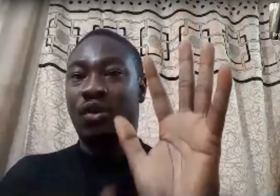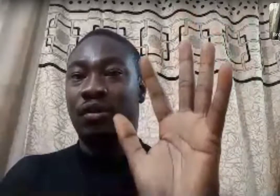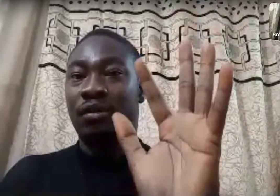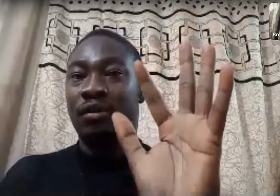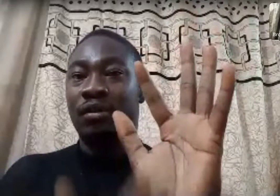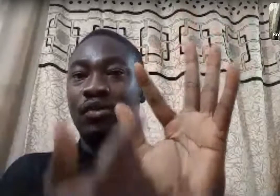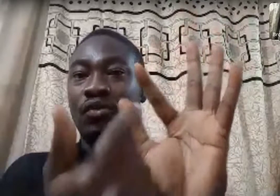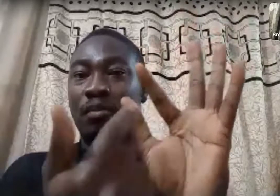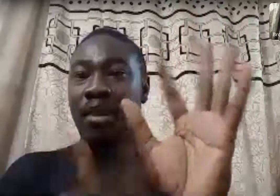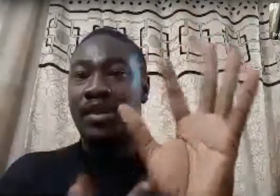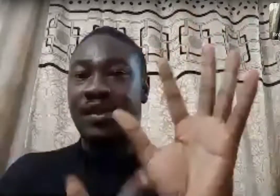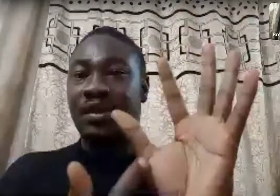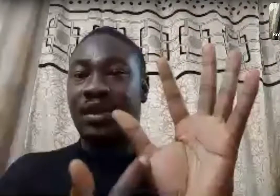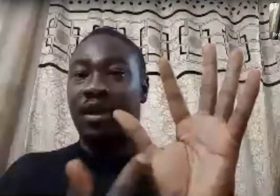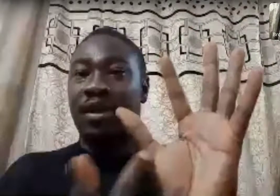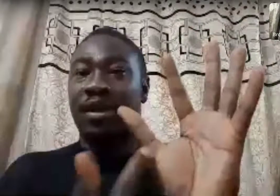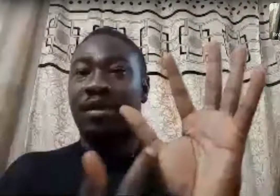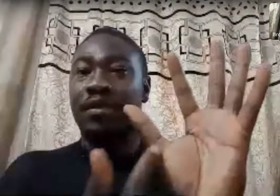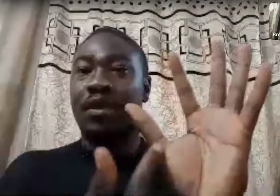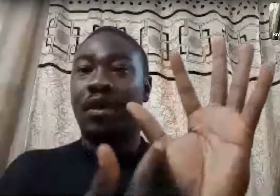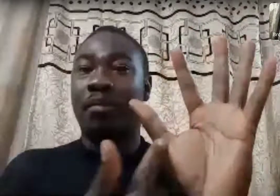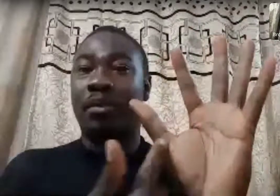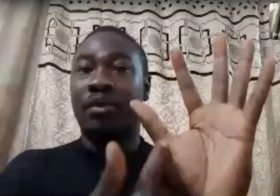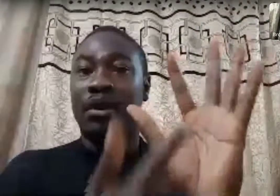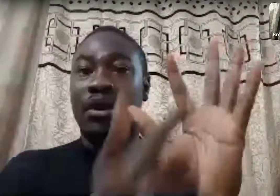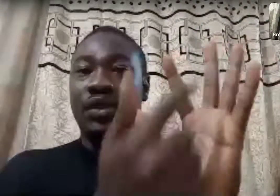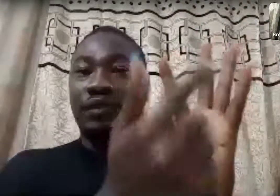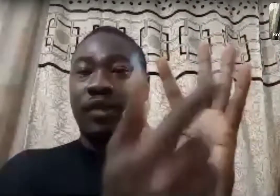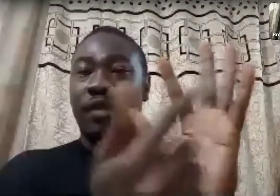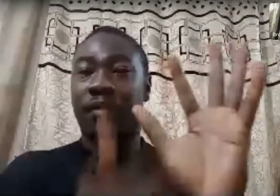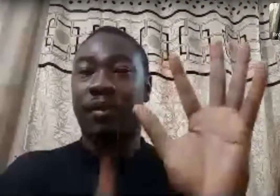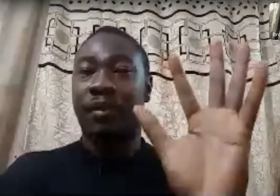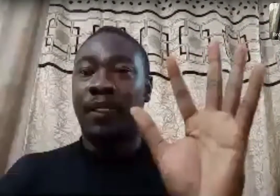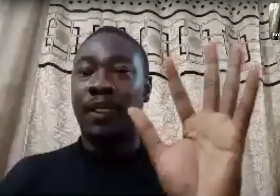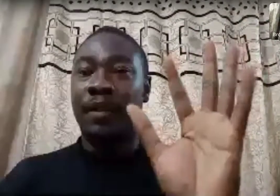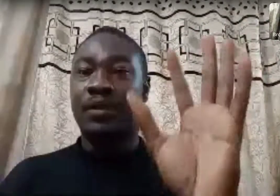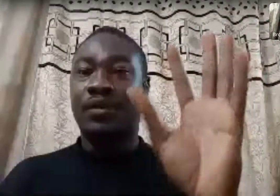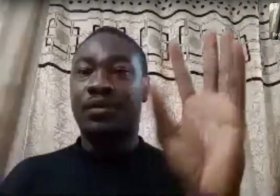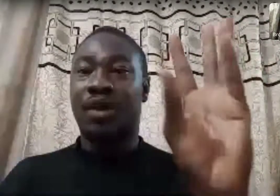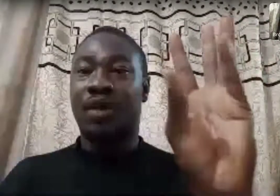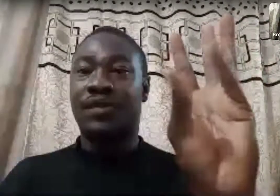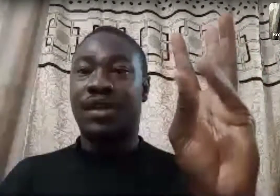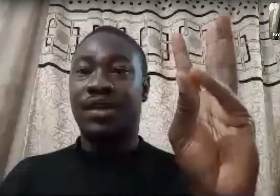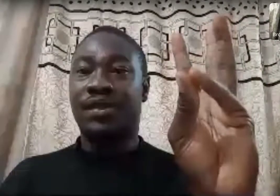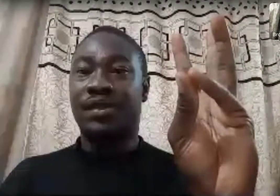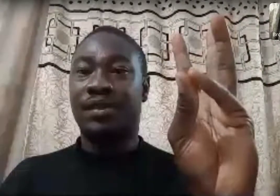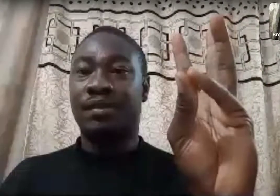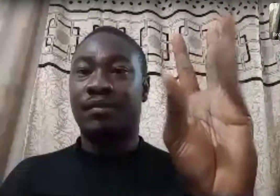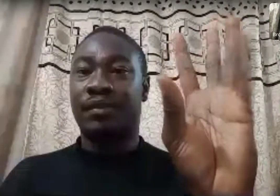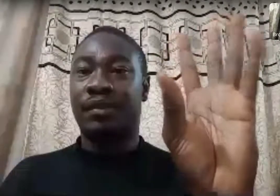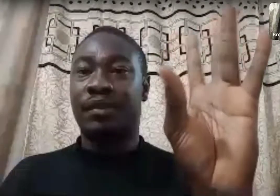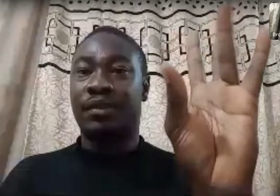meet the thumb, each of them. So you have 6, 7,